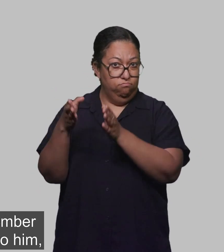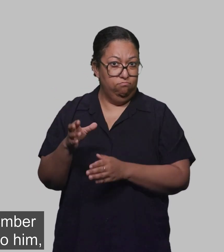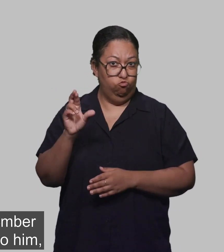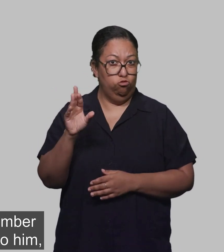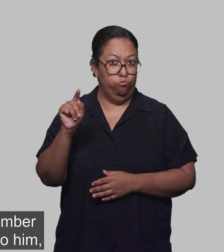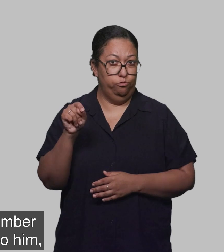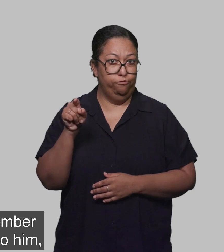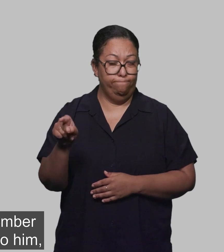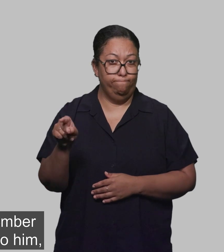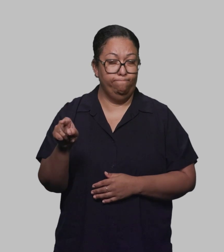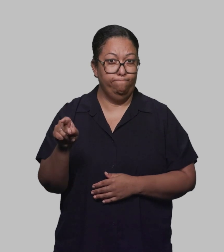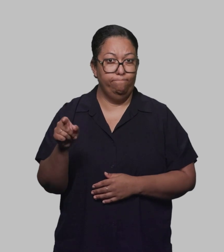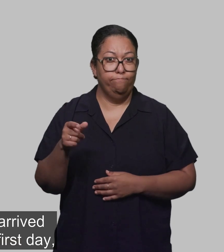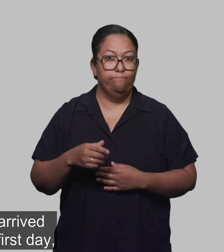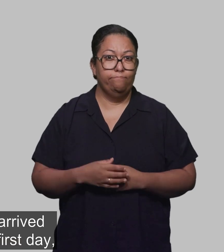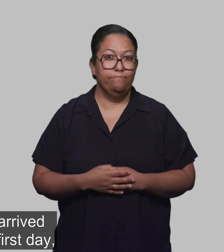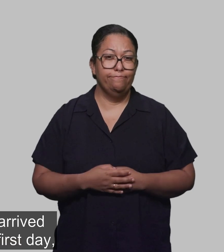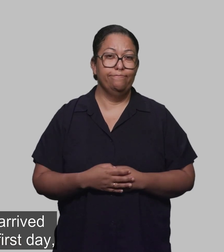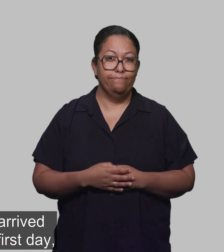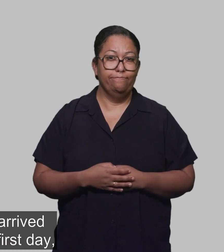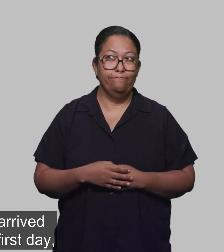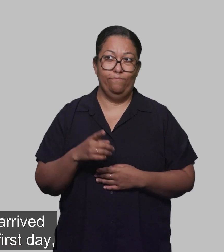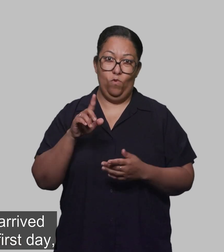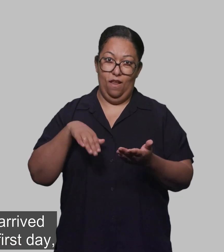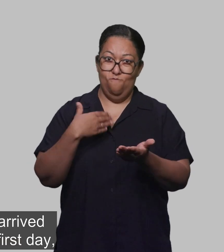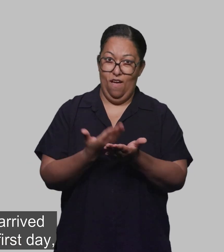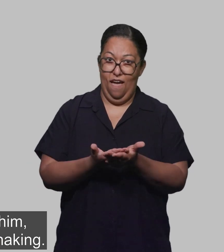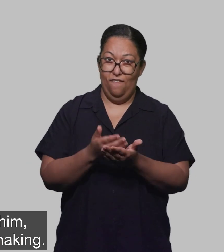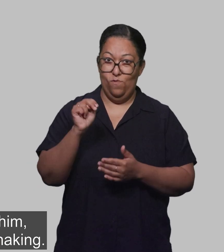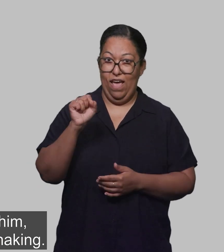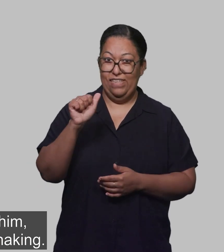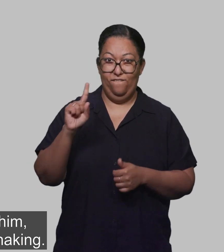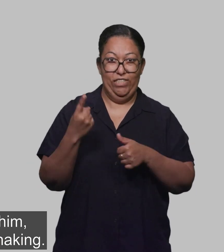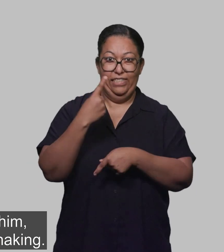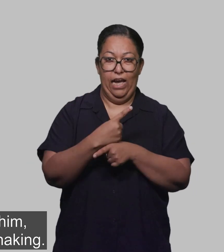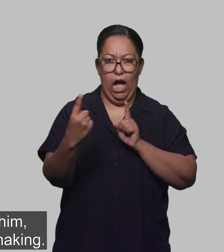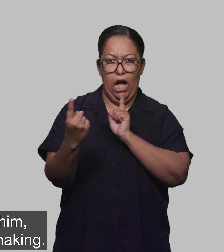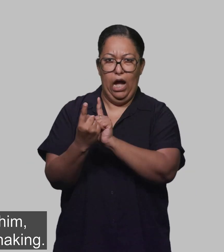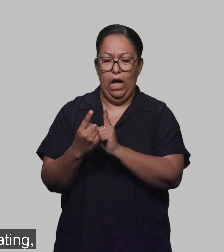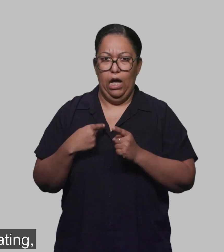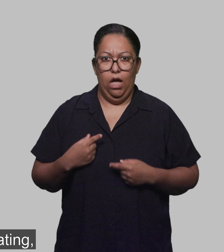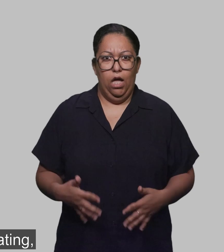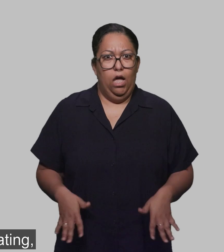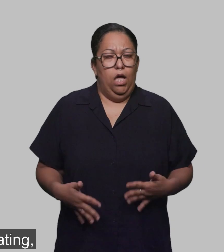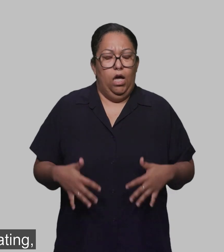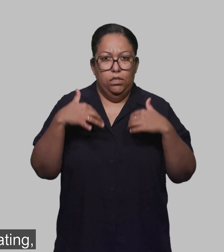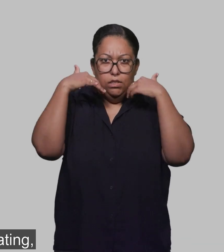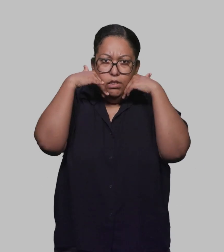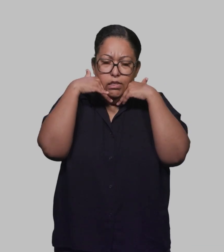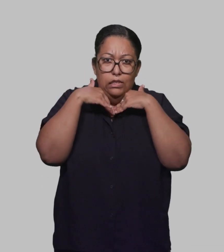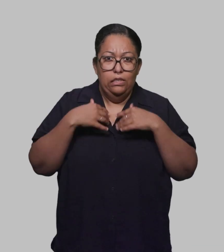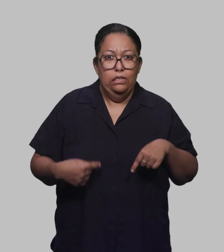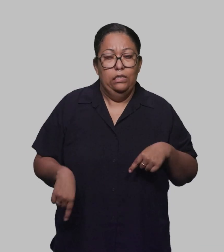I remember that I went to him, and when I arrived to NASA the first day, I went to him, and I was shaking, I was sweating.